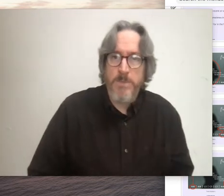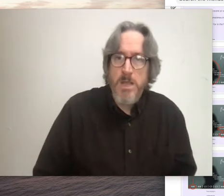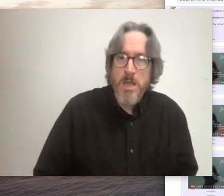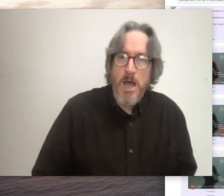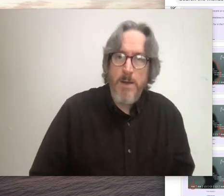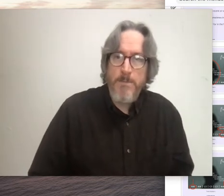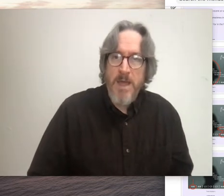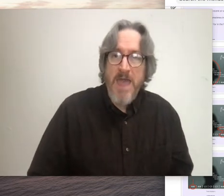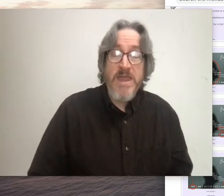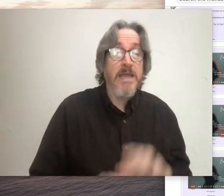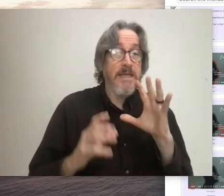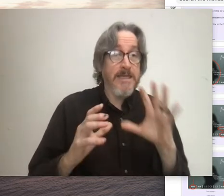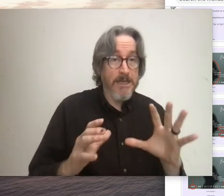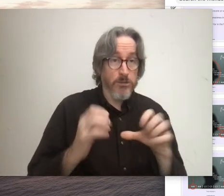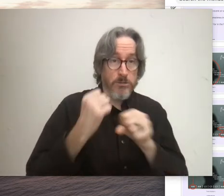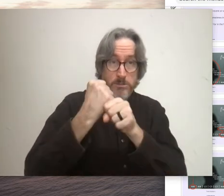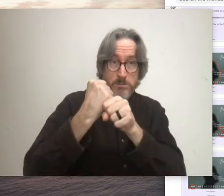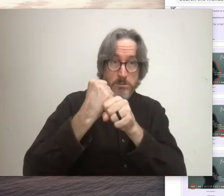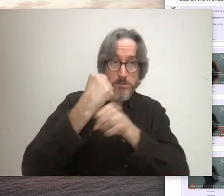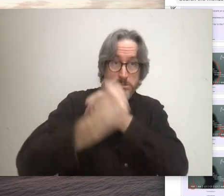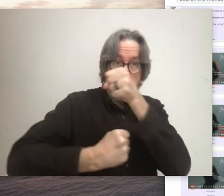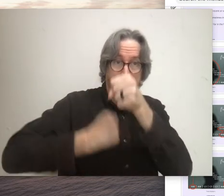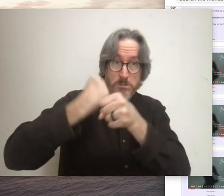Okay. And then year,